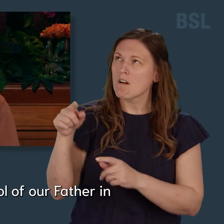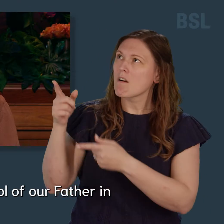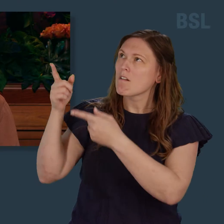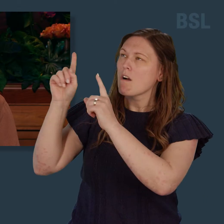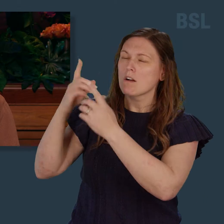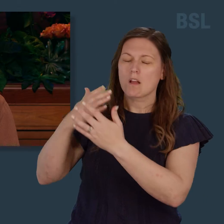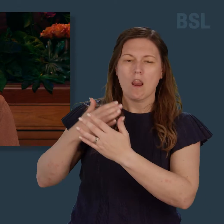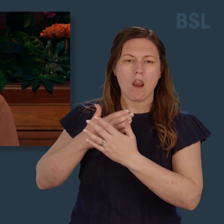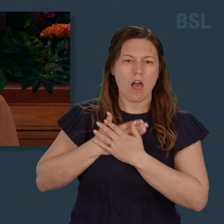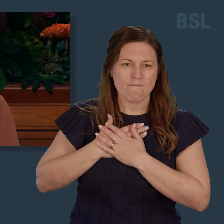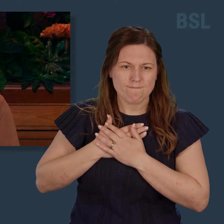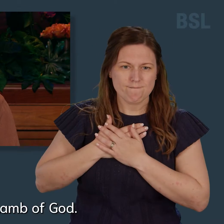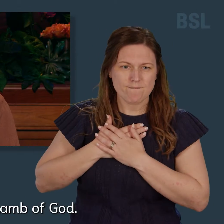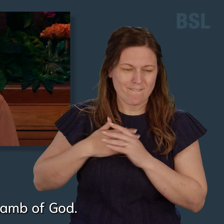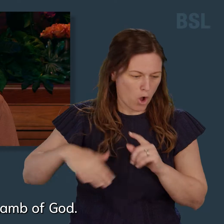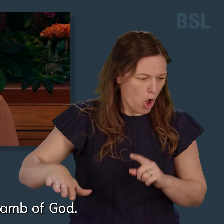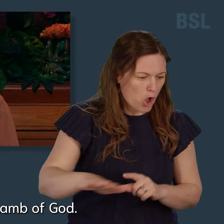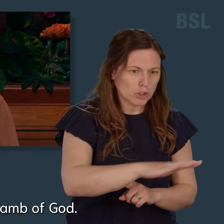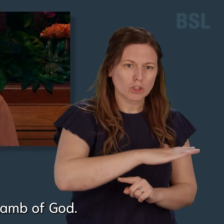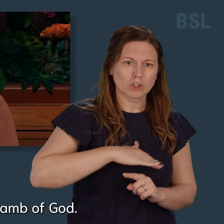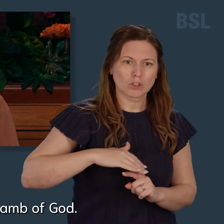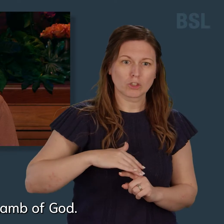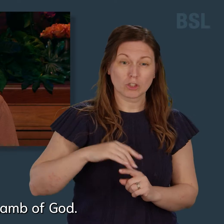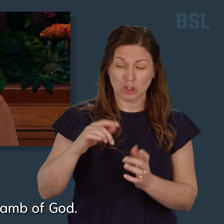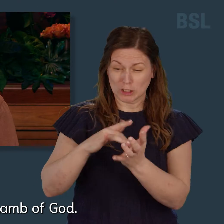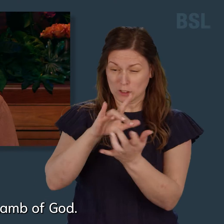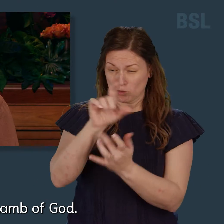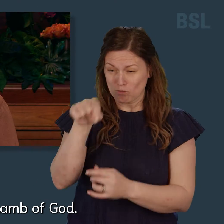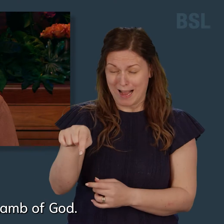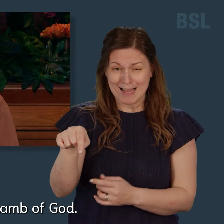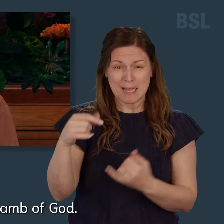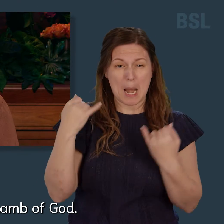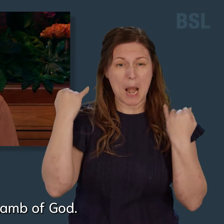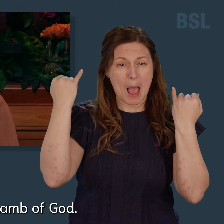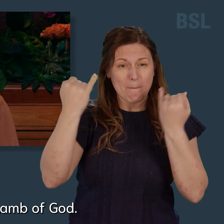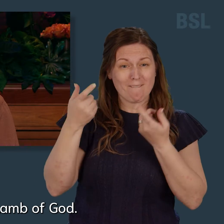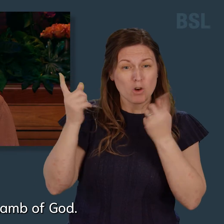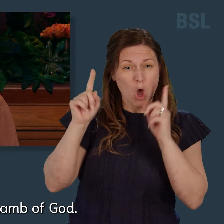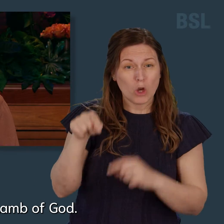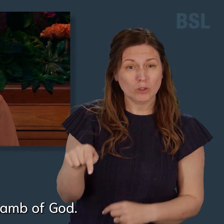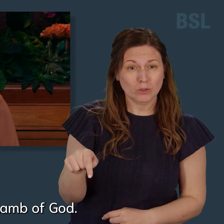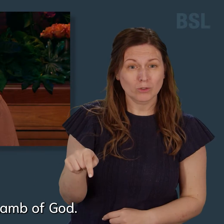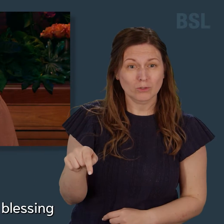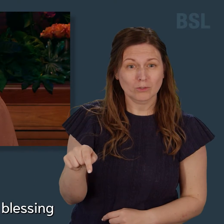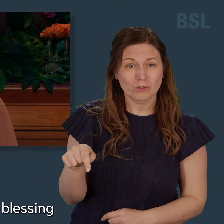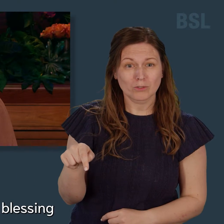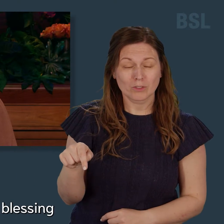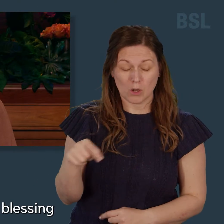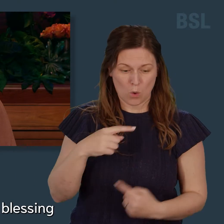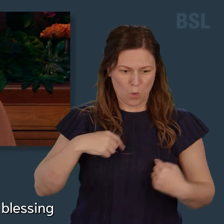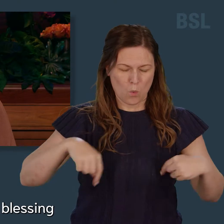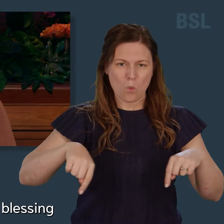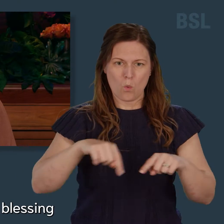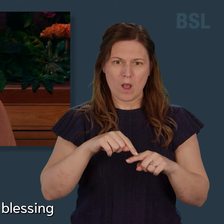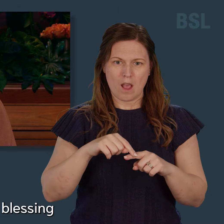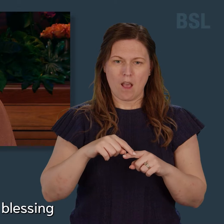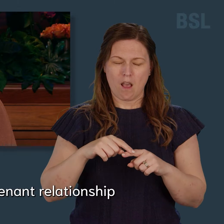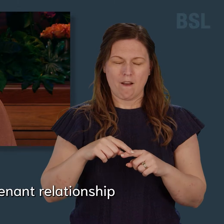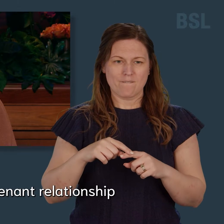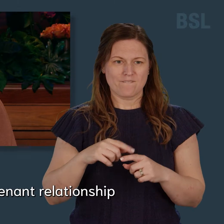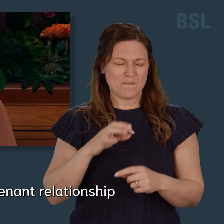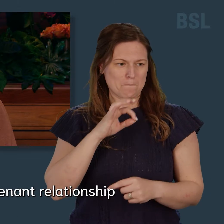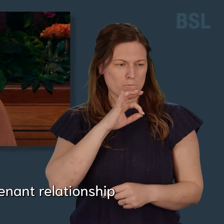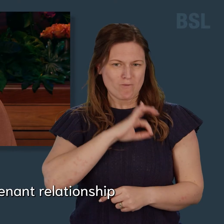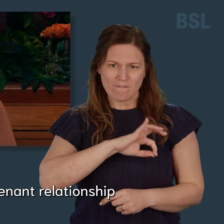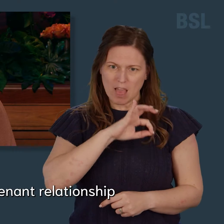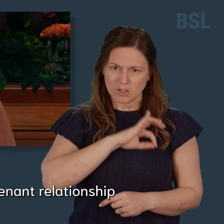undying love for each of us. Jesus Christ became the Lamb of God. We have the privilege and blessing of